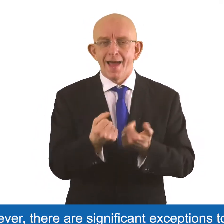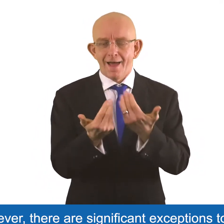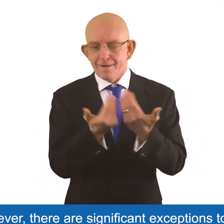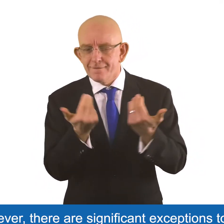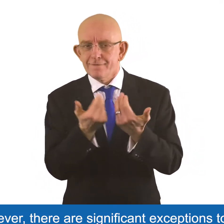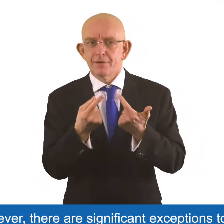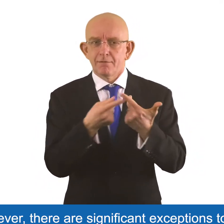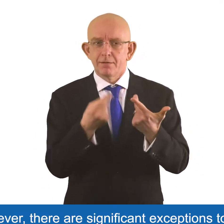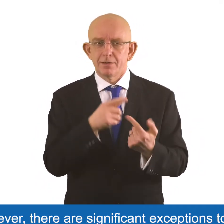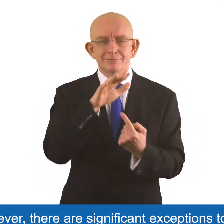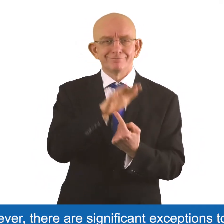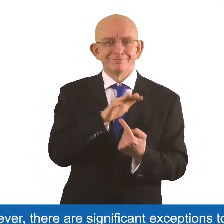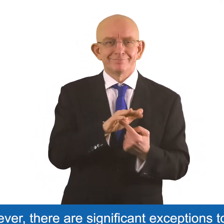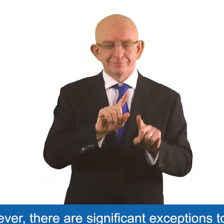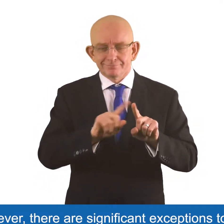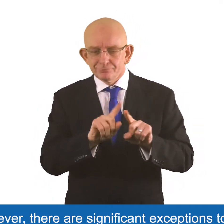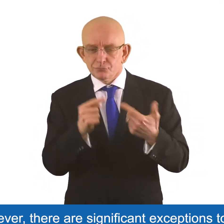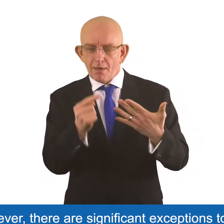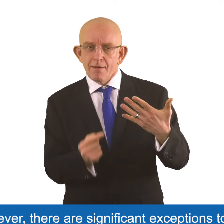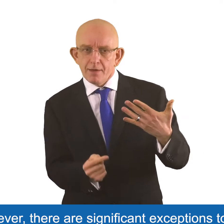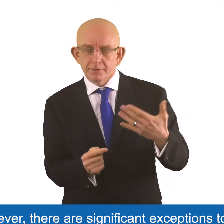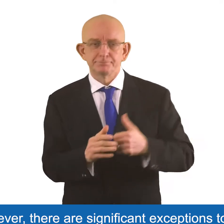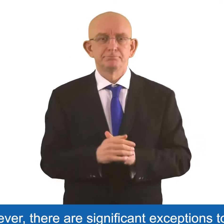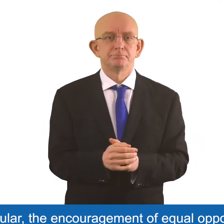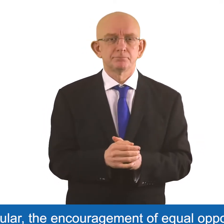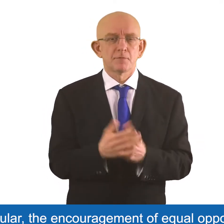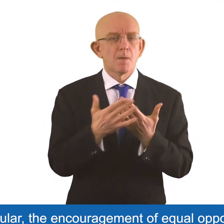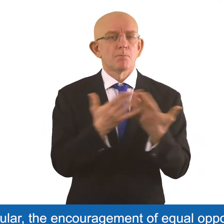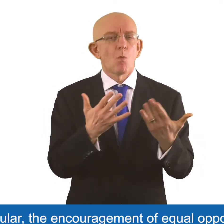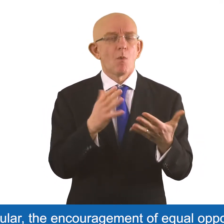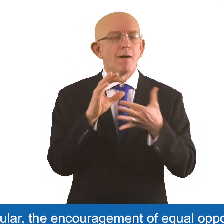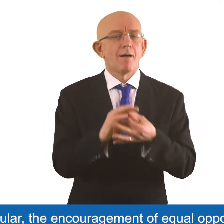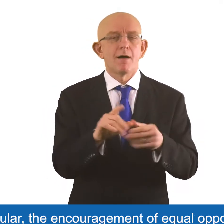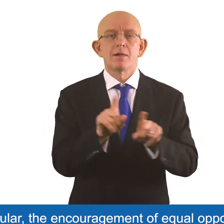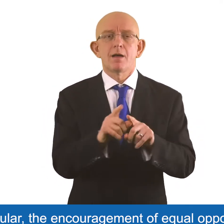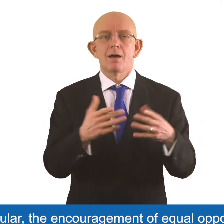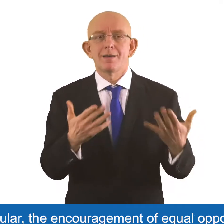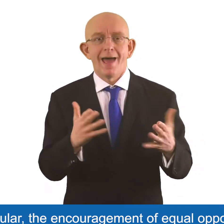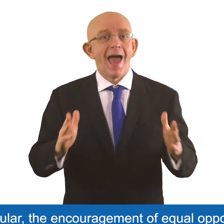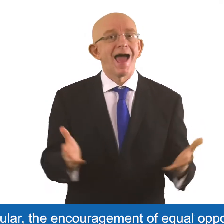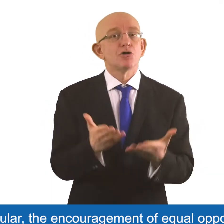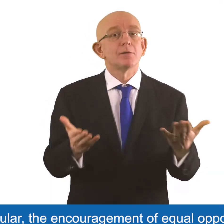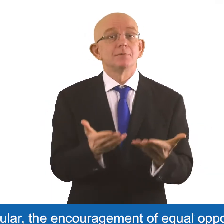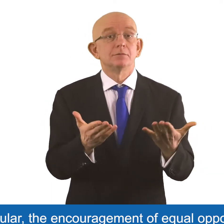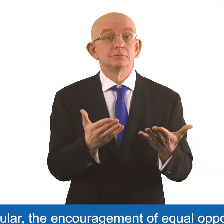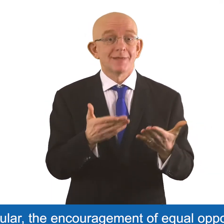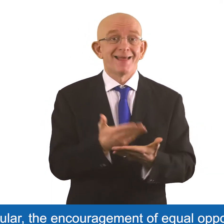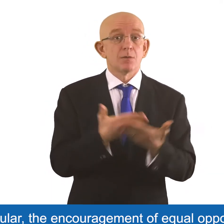However, there are significant exceptions to this. In particular, the encouragement of equal opportunities, open